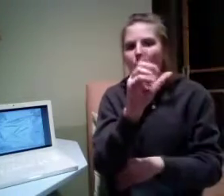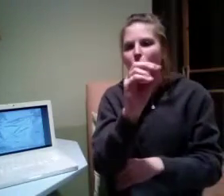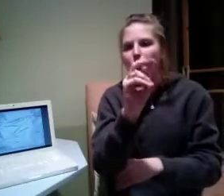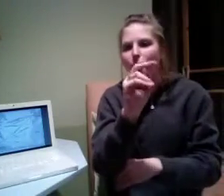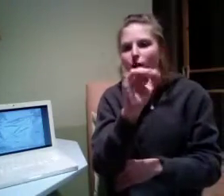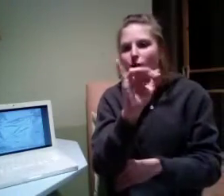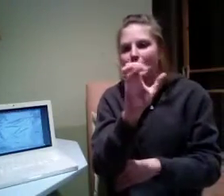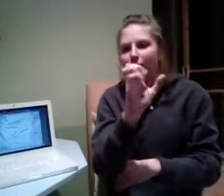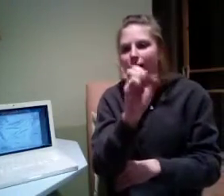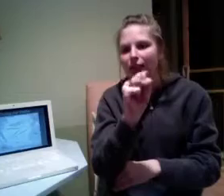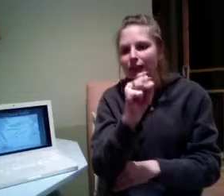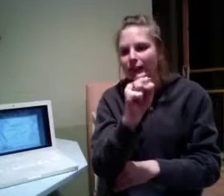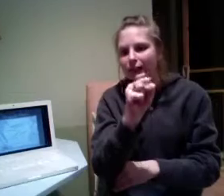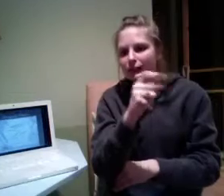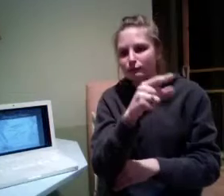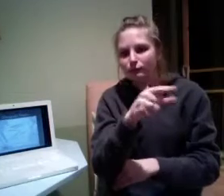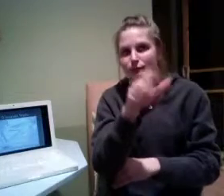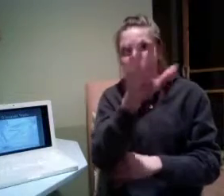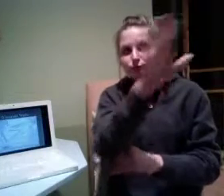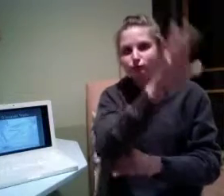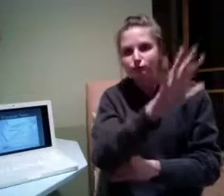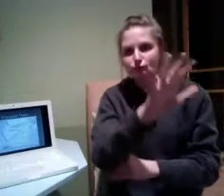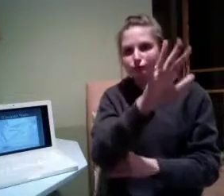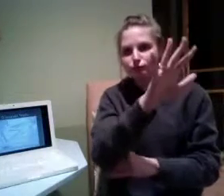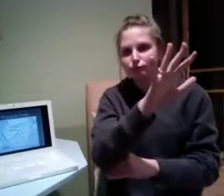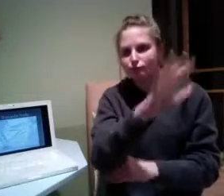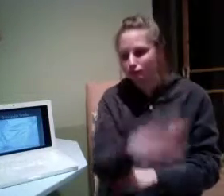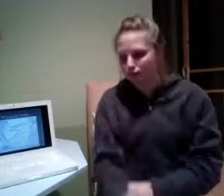back, usually to their colonies to sell them.